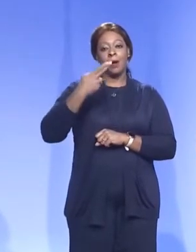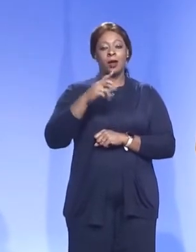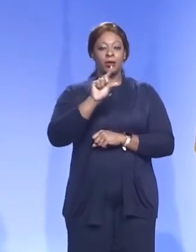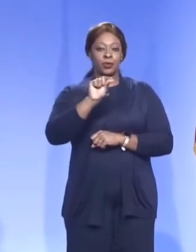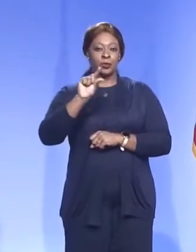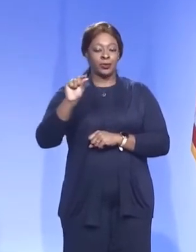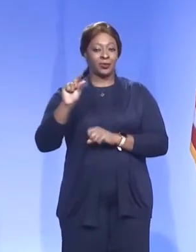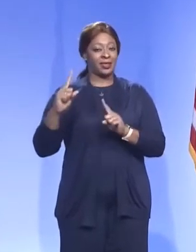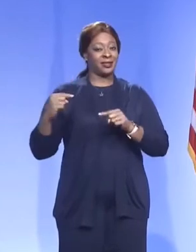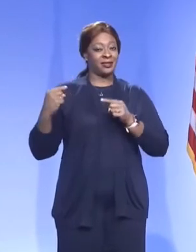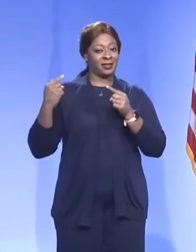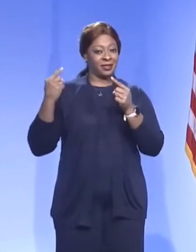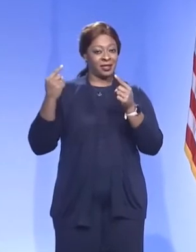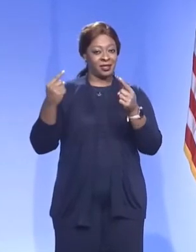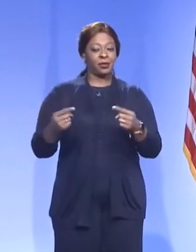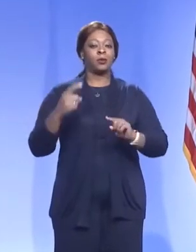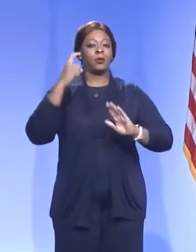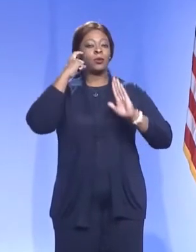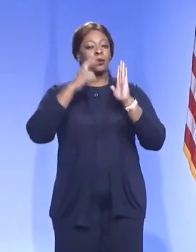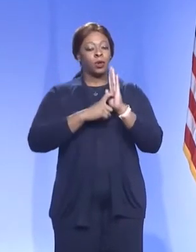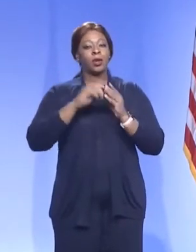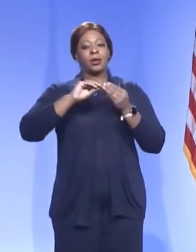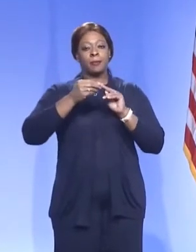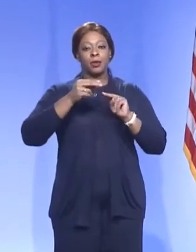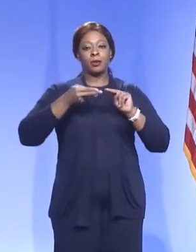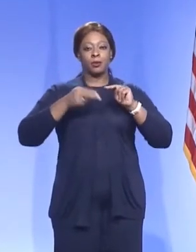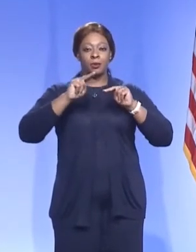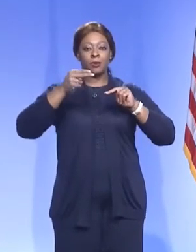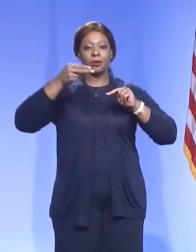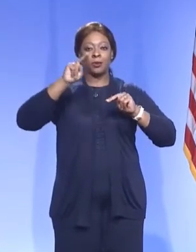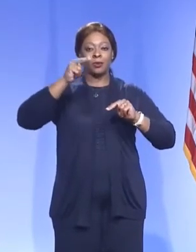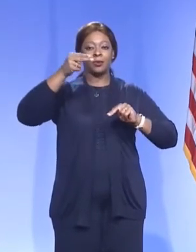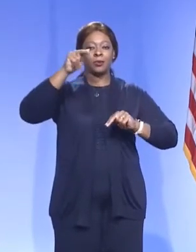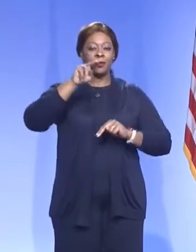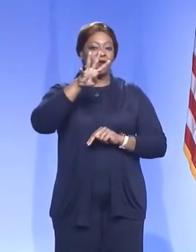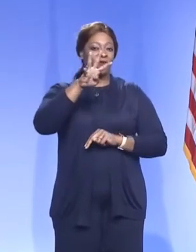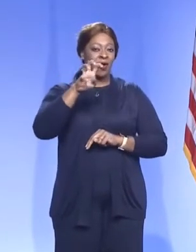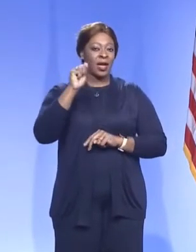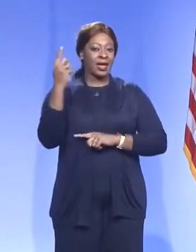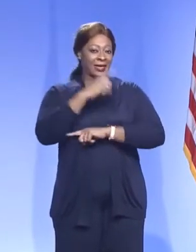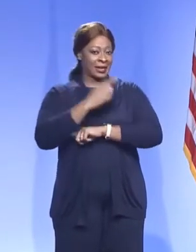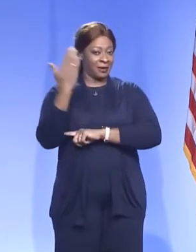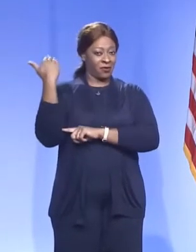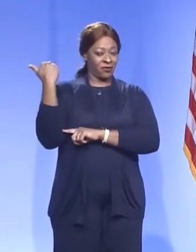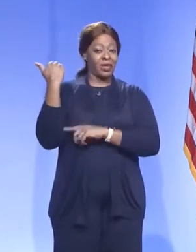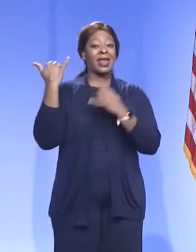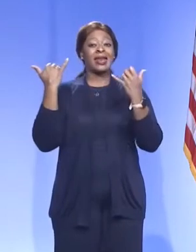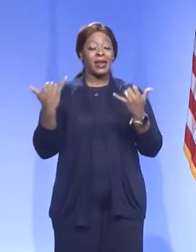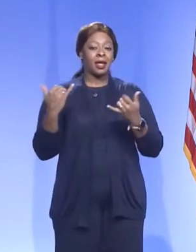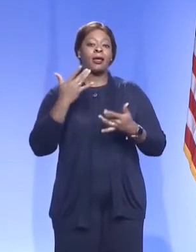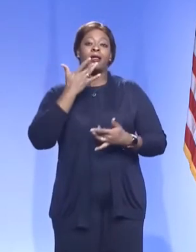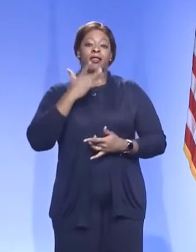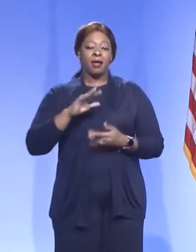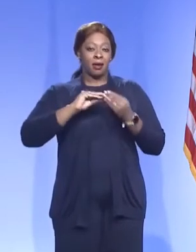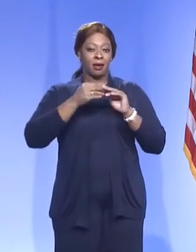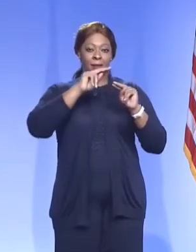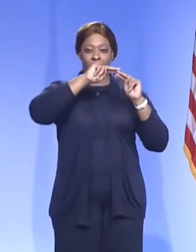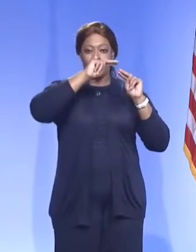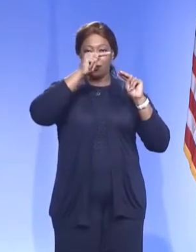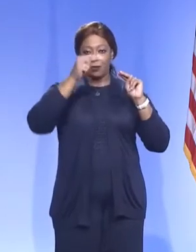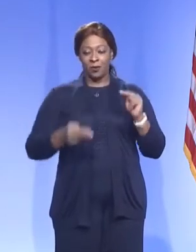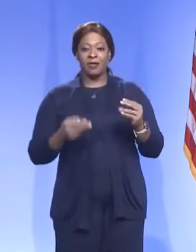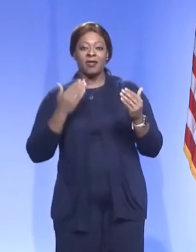and since that time, we've seen our case rate rise as high as 400 cases per day. Now, thankfully, that number has fallen, thanks to